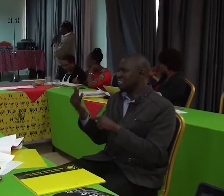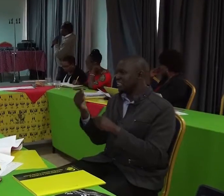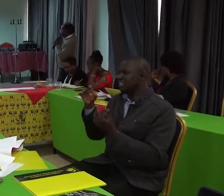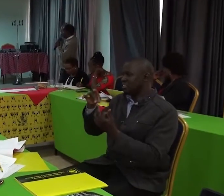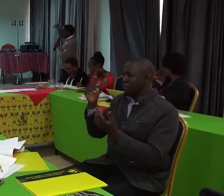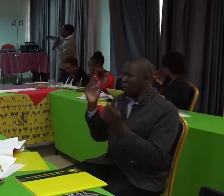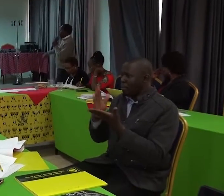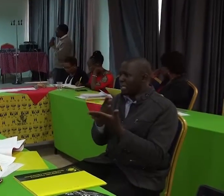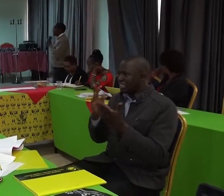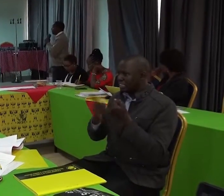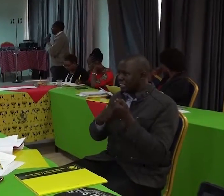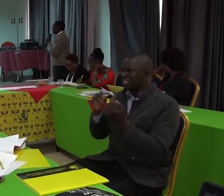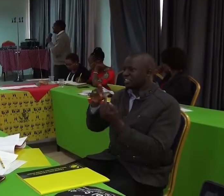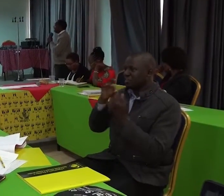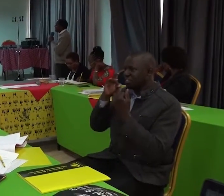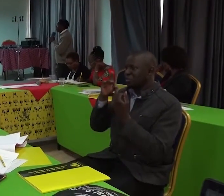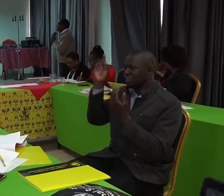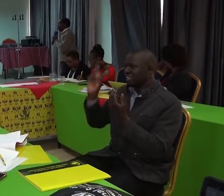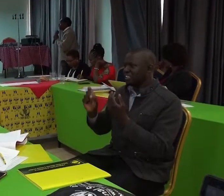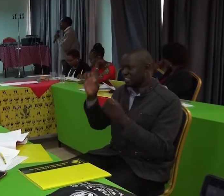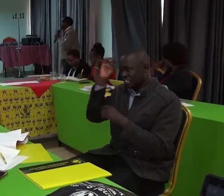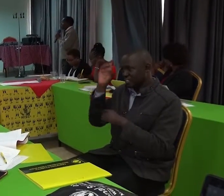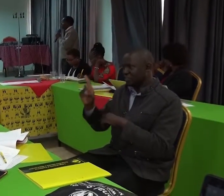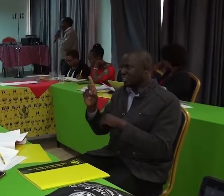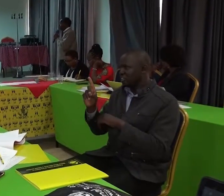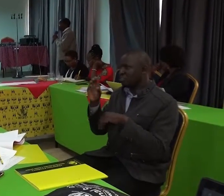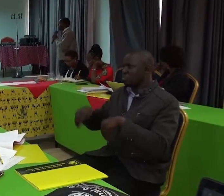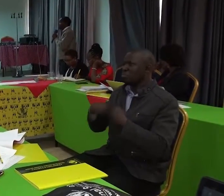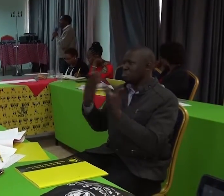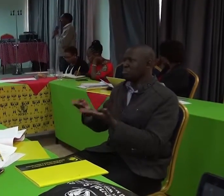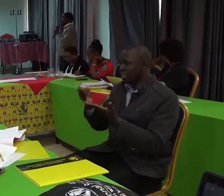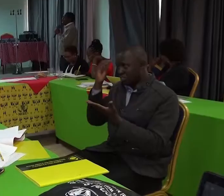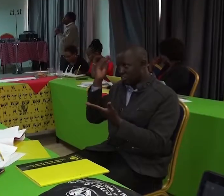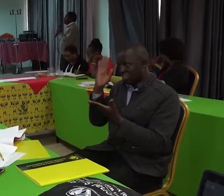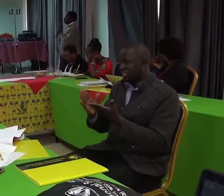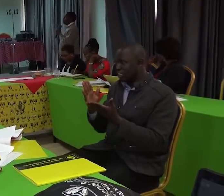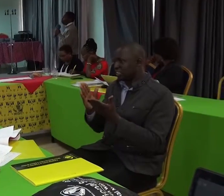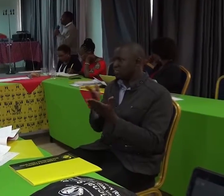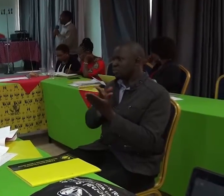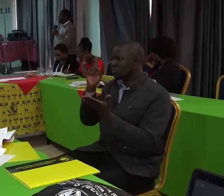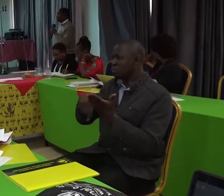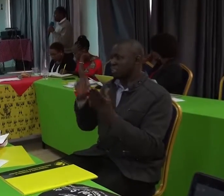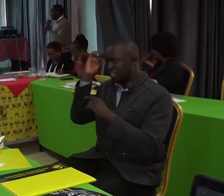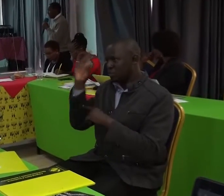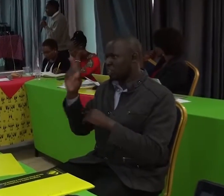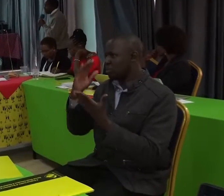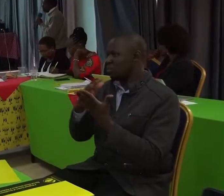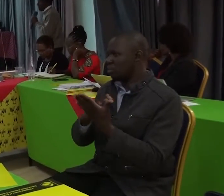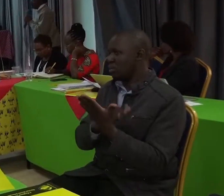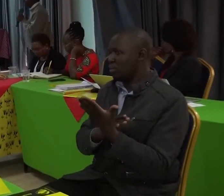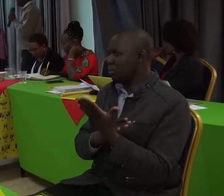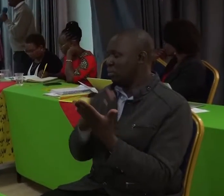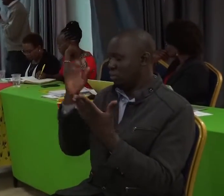special needs education. Provide for the learning and progression of children with special needs through the education program, that